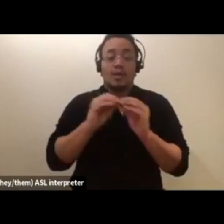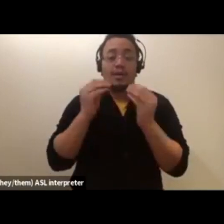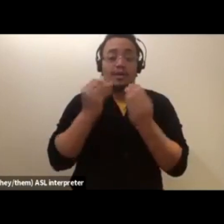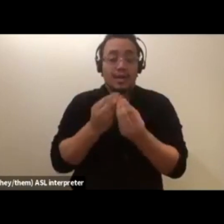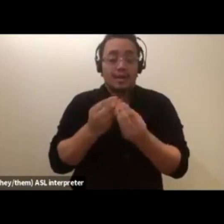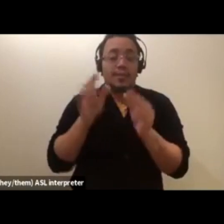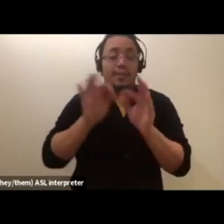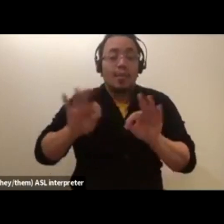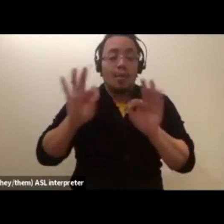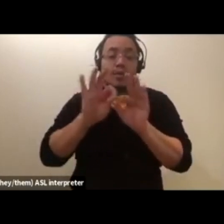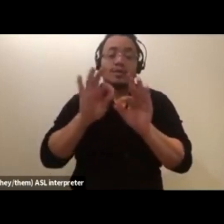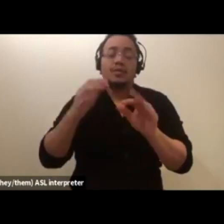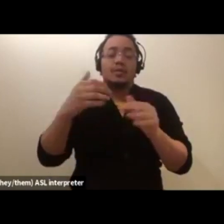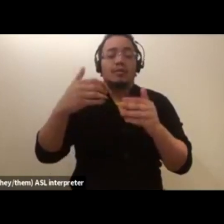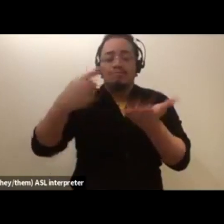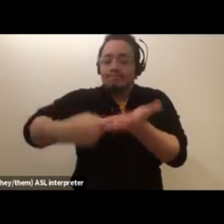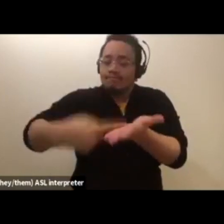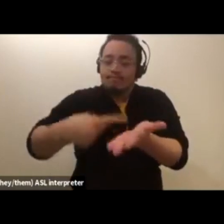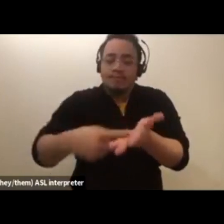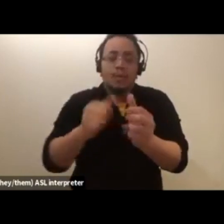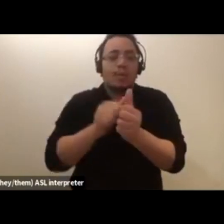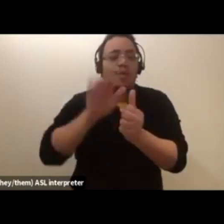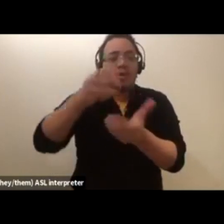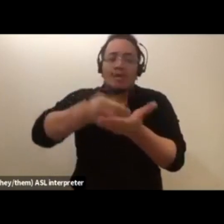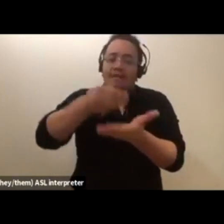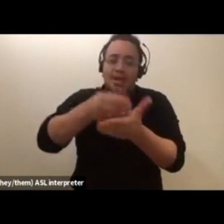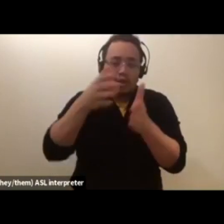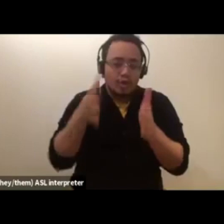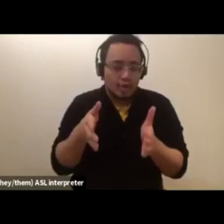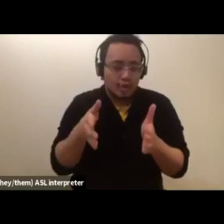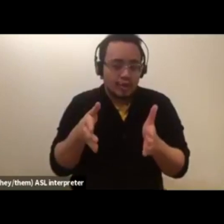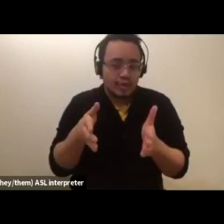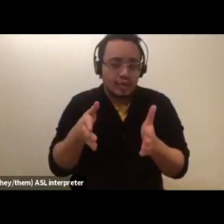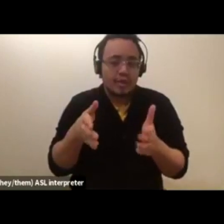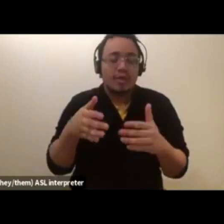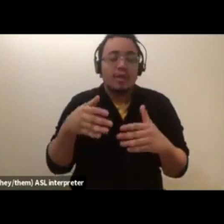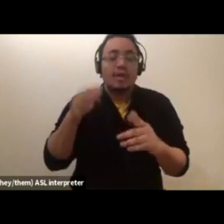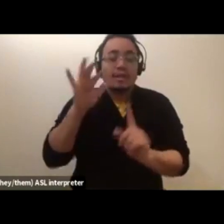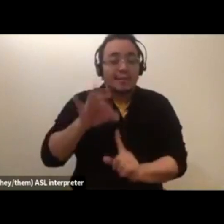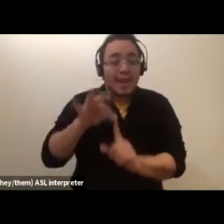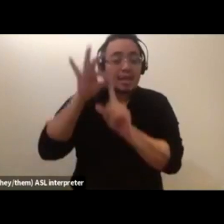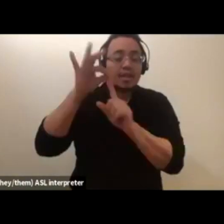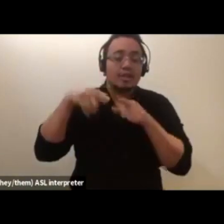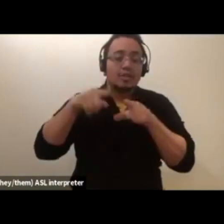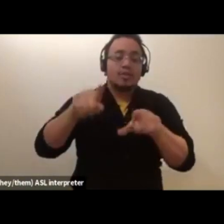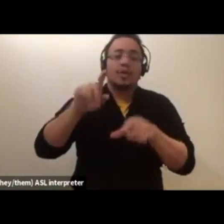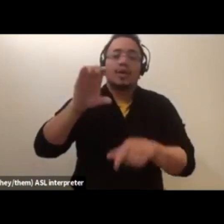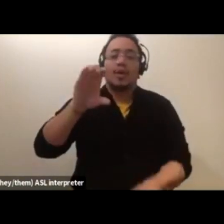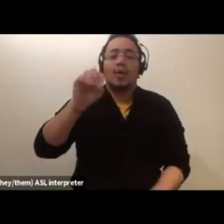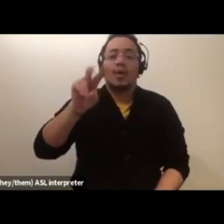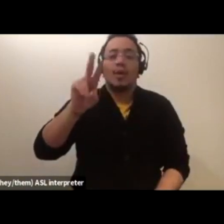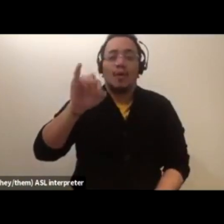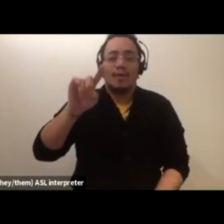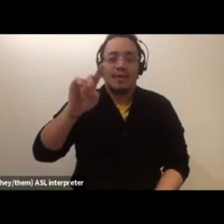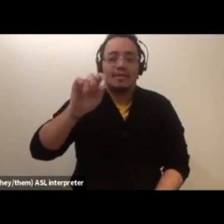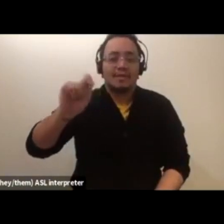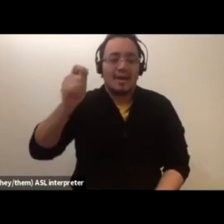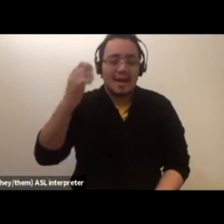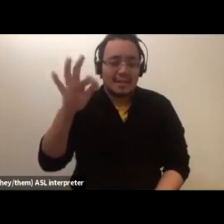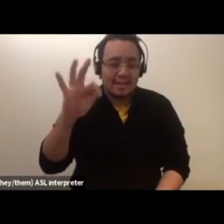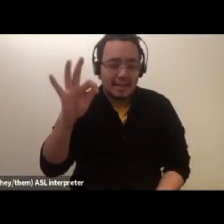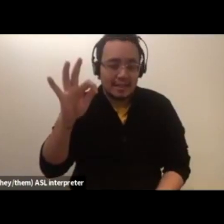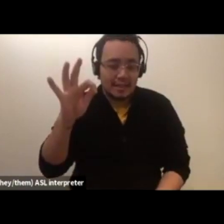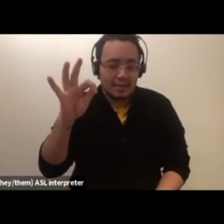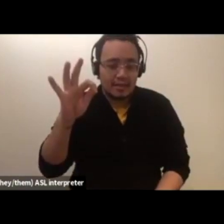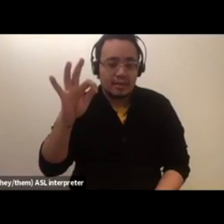Pittsburgh understood the need to create funding dollars that were more operational instead of programming. And that's what